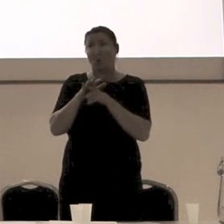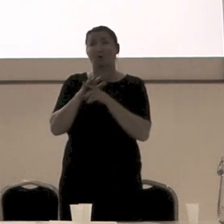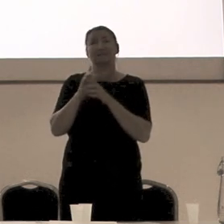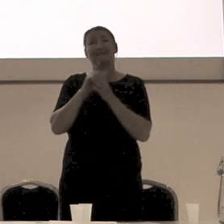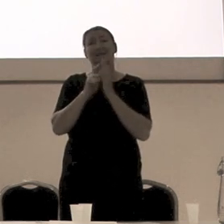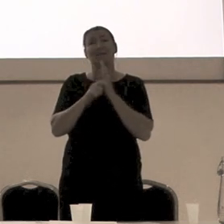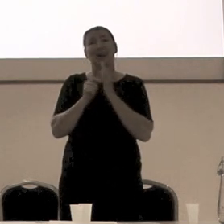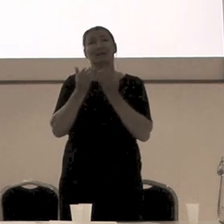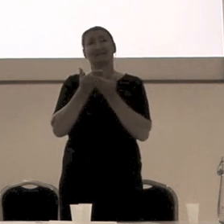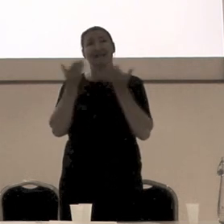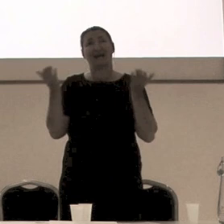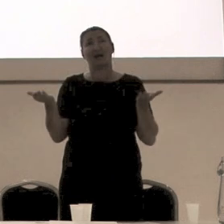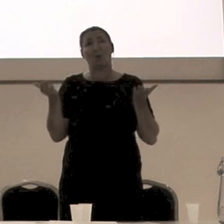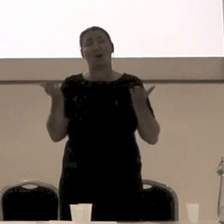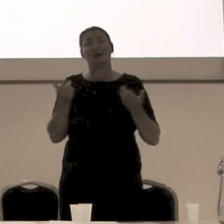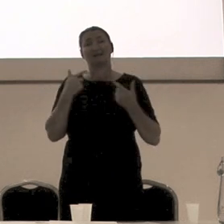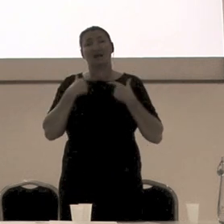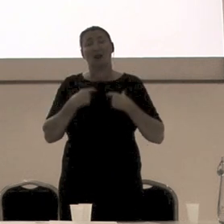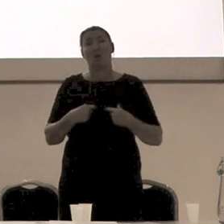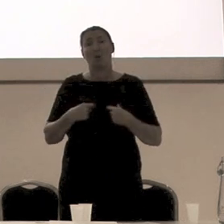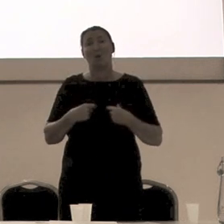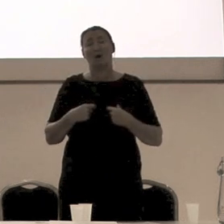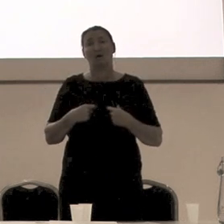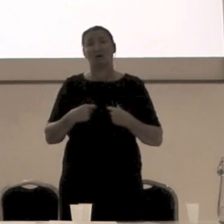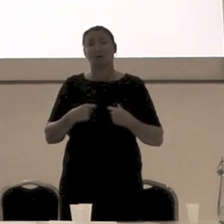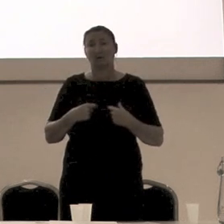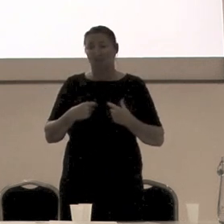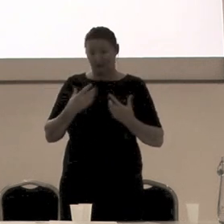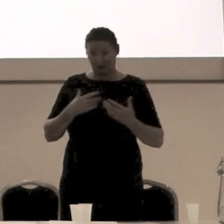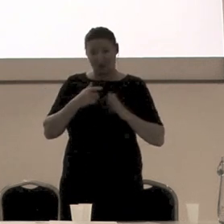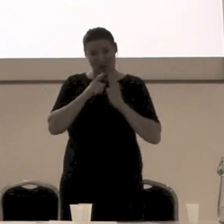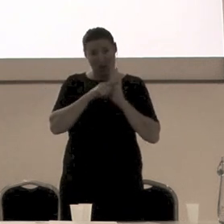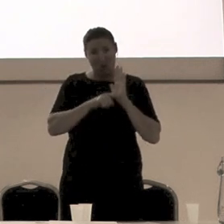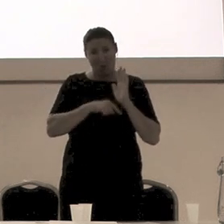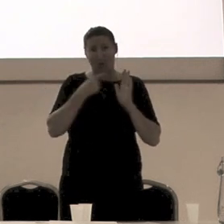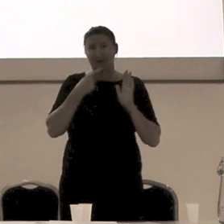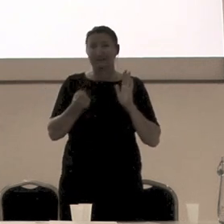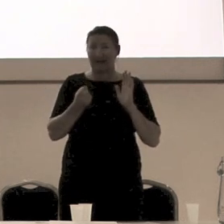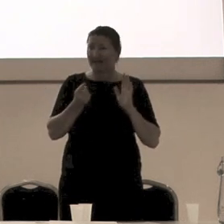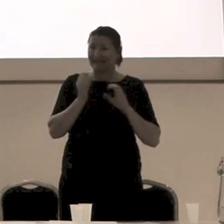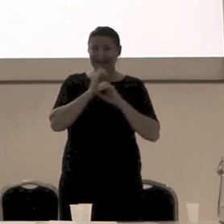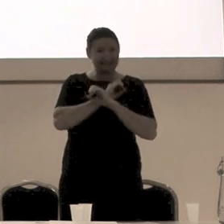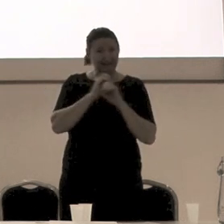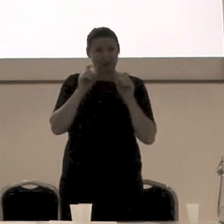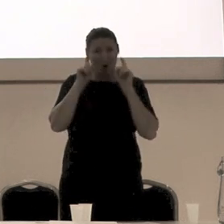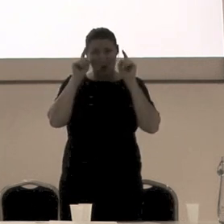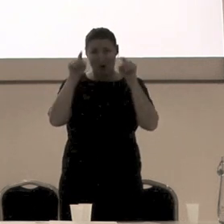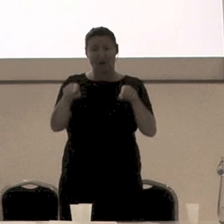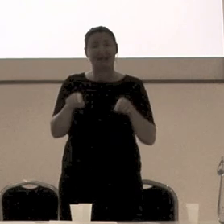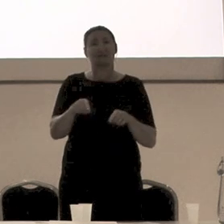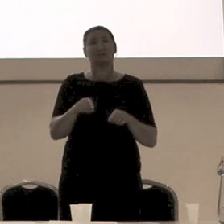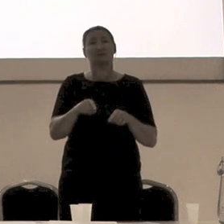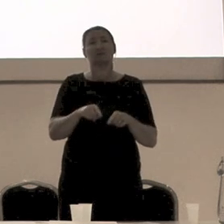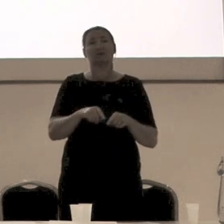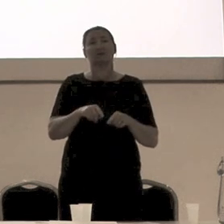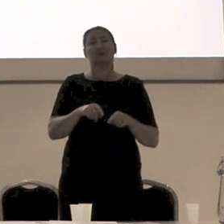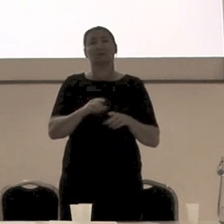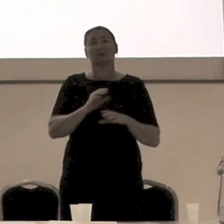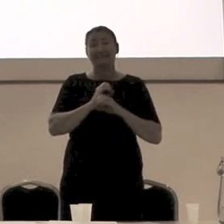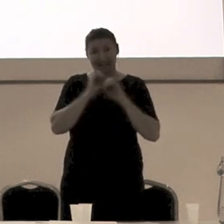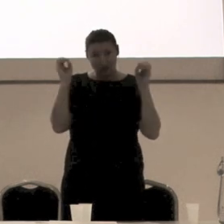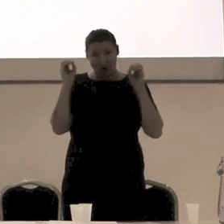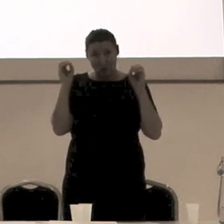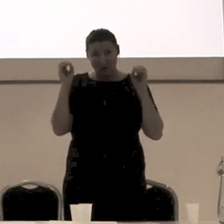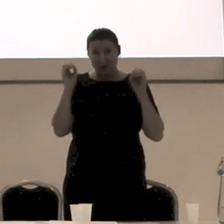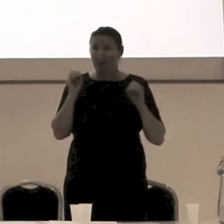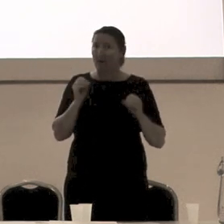is law for zero discrimination and harassment in all our schools and colleges. You wouldn't know it from the amount of